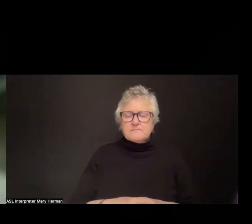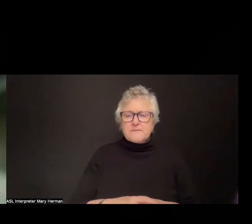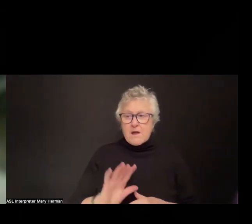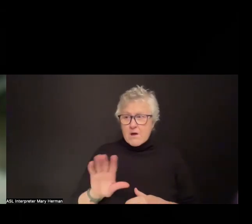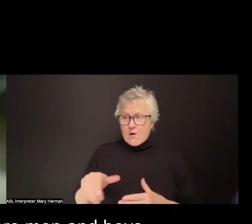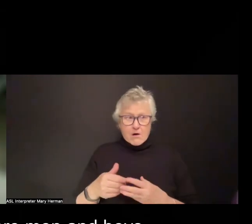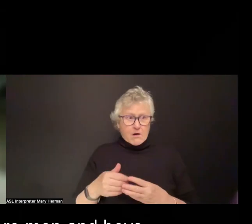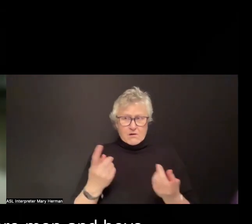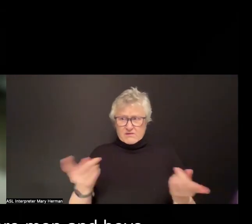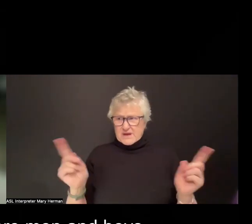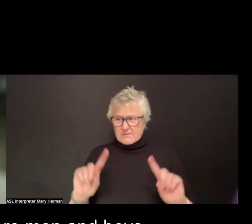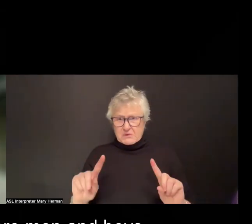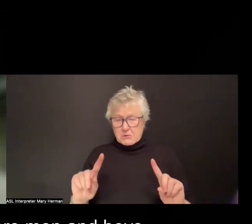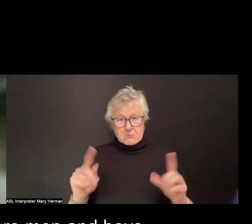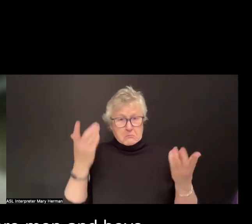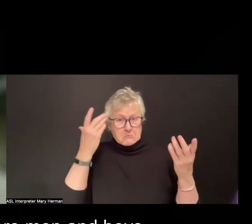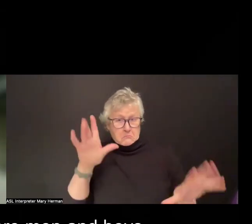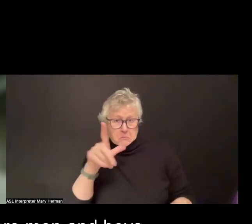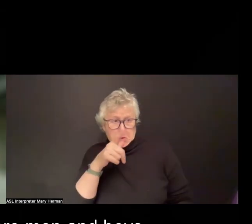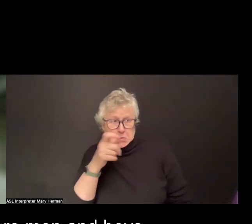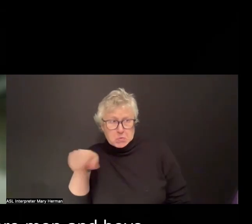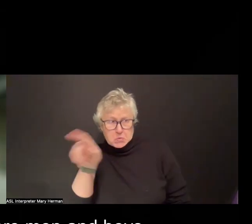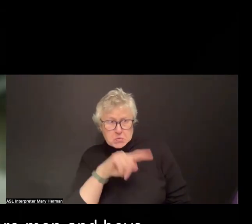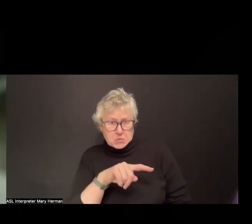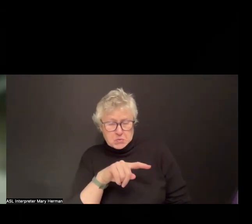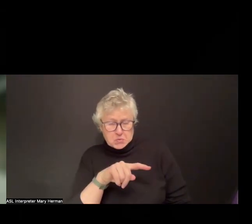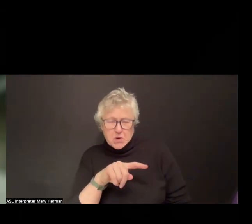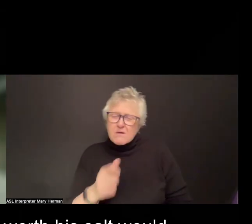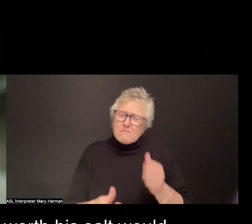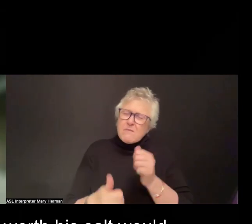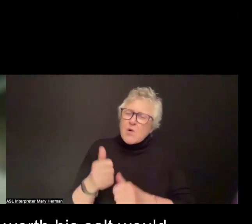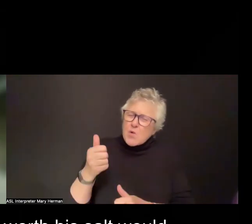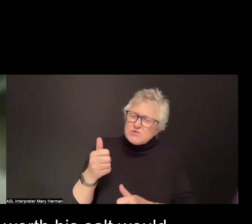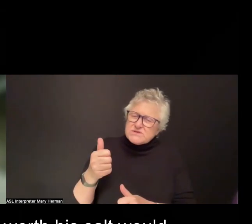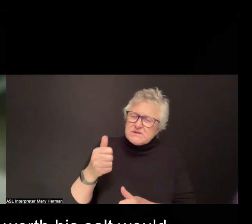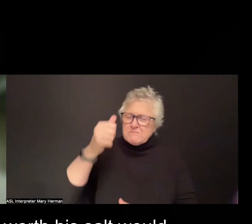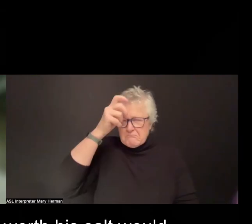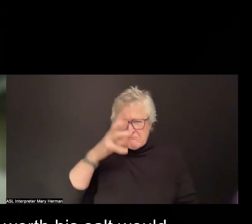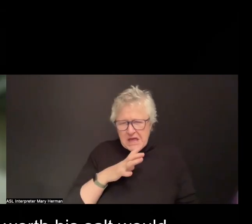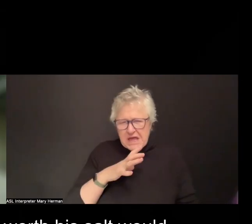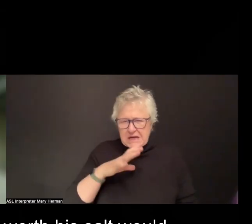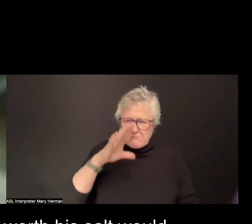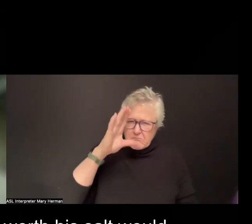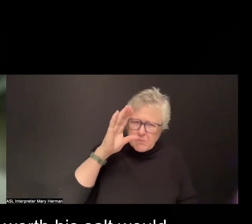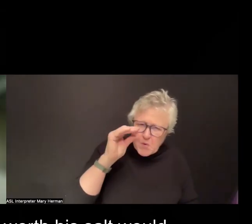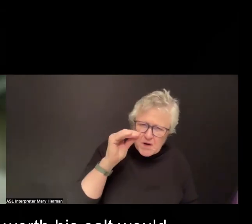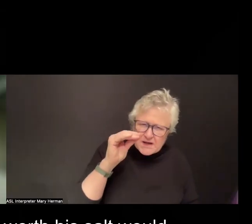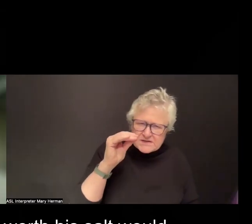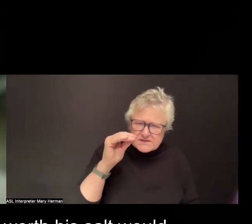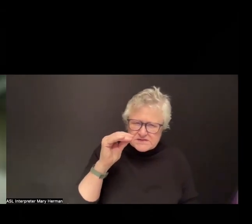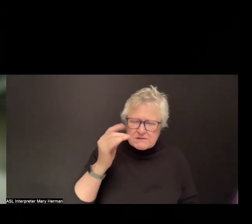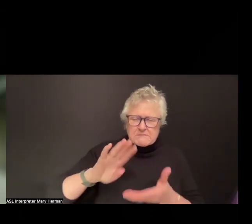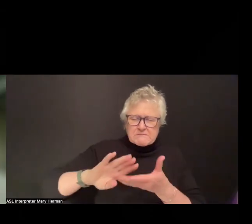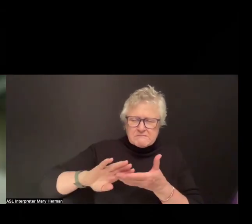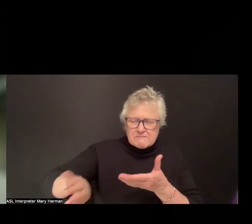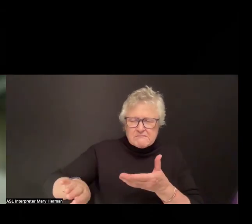strangers. A lot of them were men and boys discharged from the ships in the harbor. Any sailing master worth his salt would have wanted his crew ashore that day